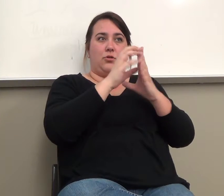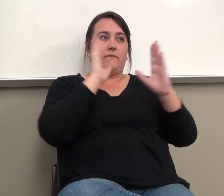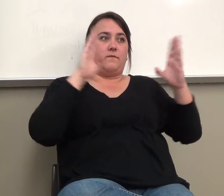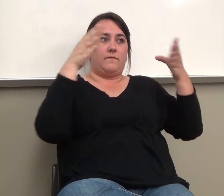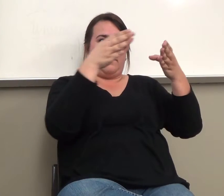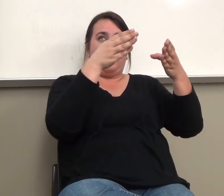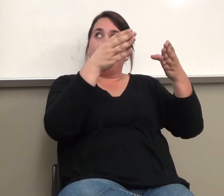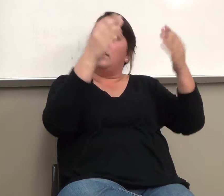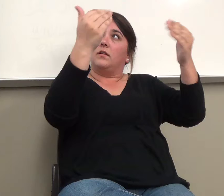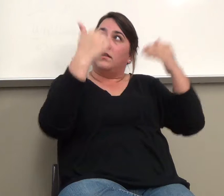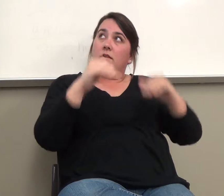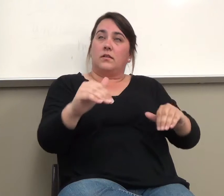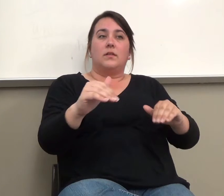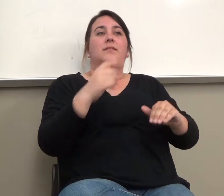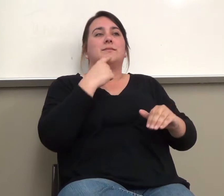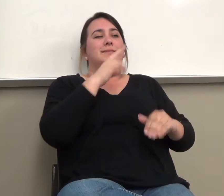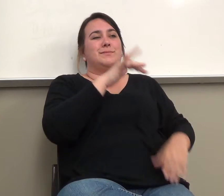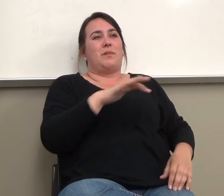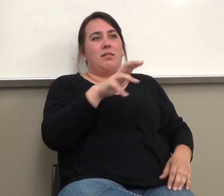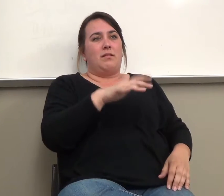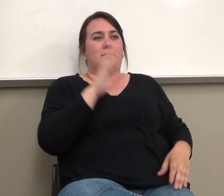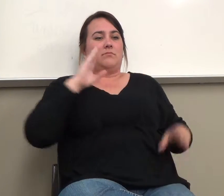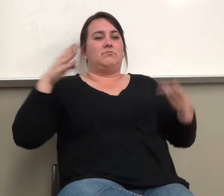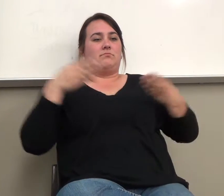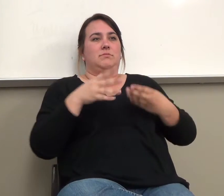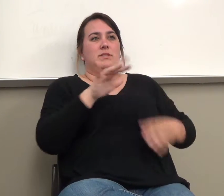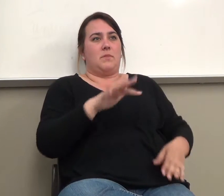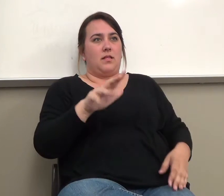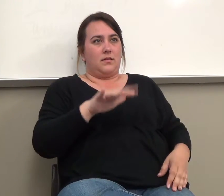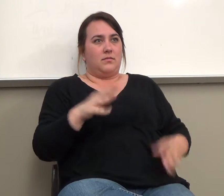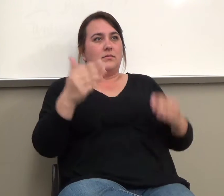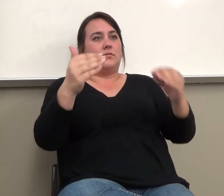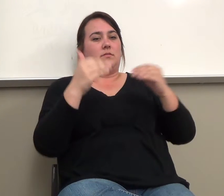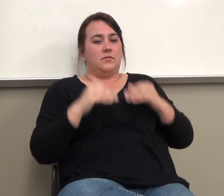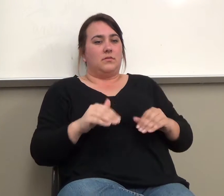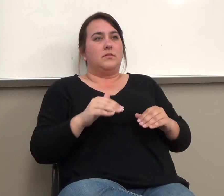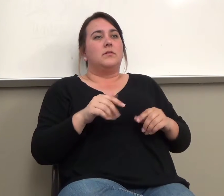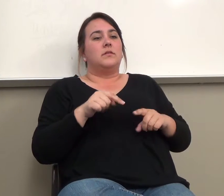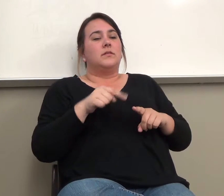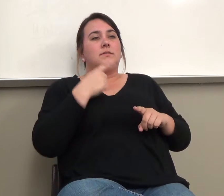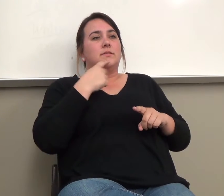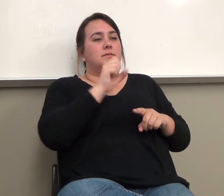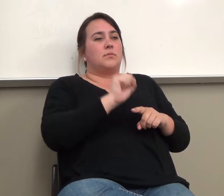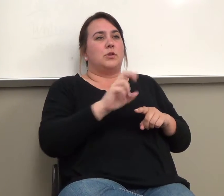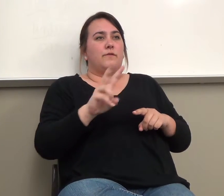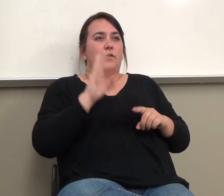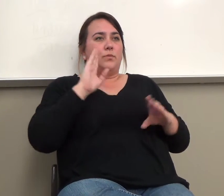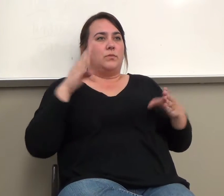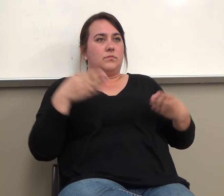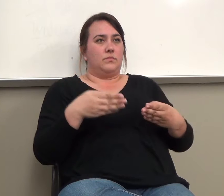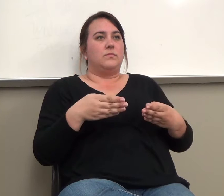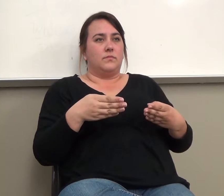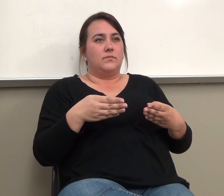English, this paragraph for spelling, and this paragraph for subject-verb agreement.